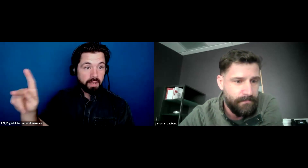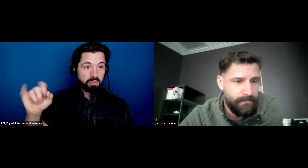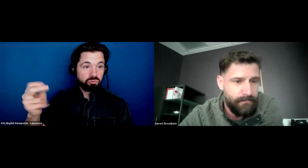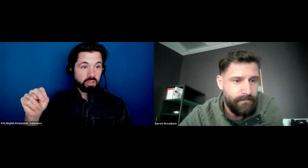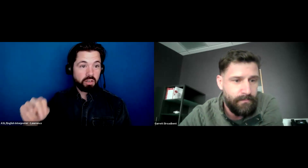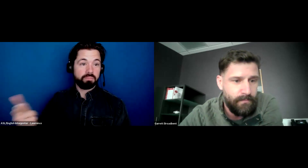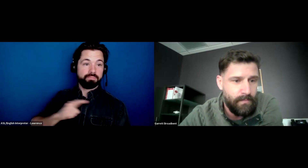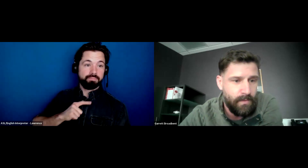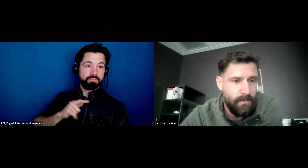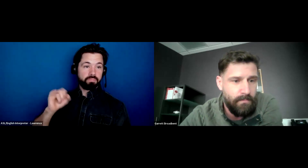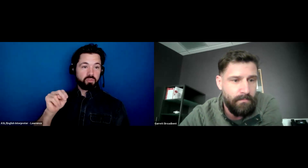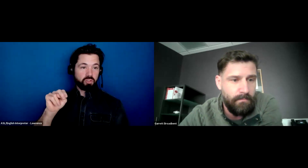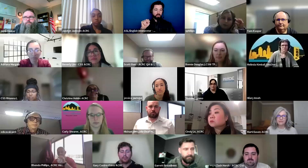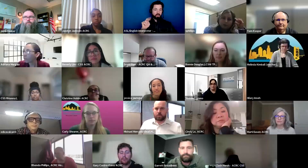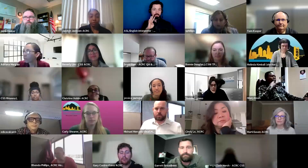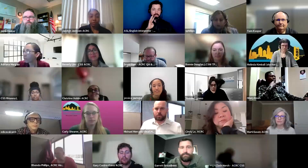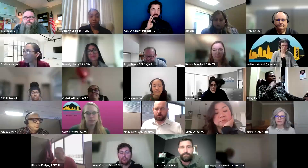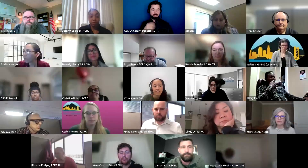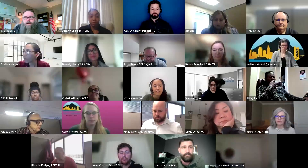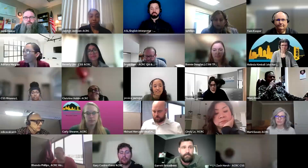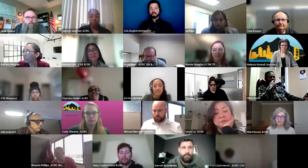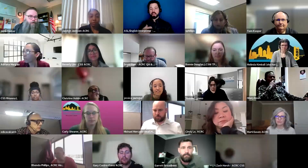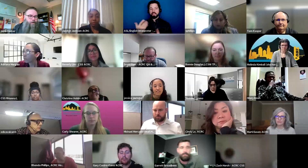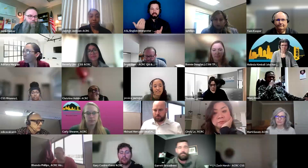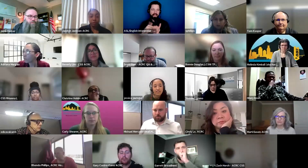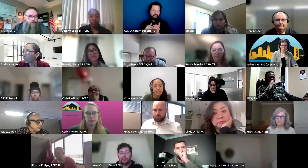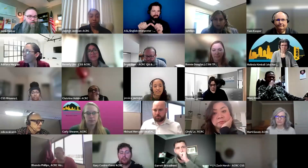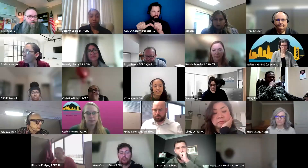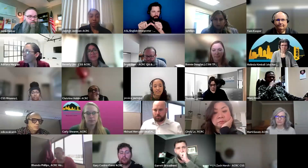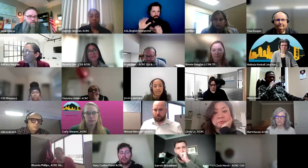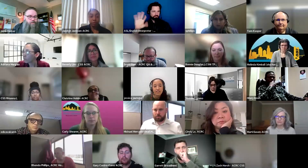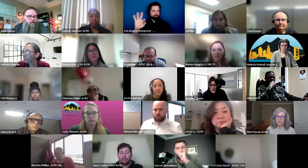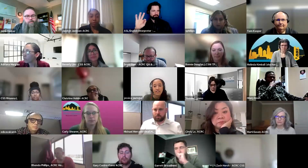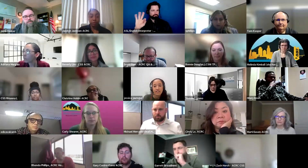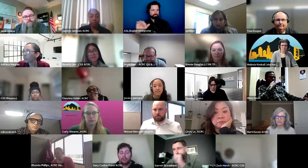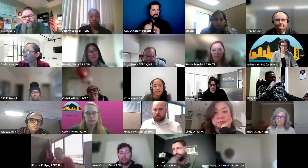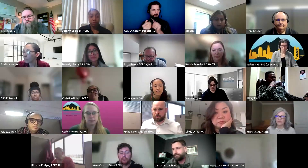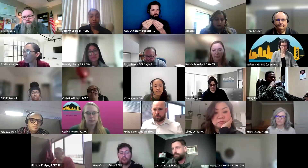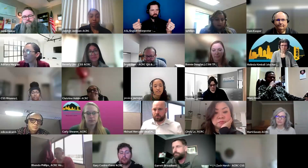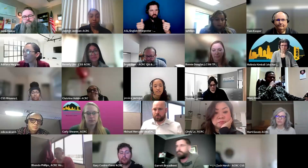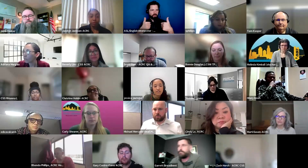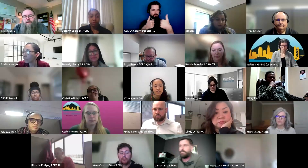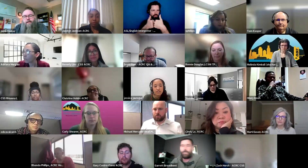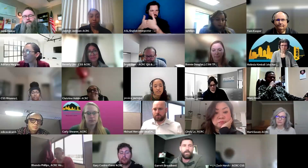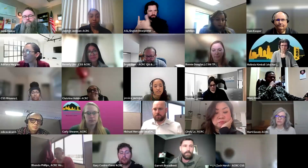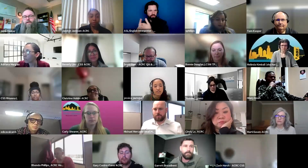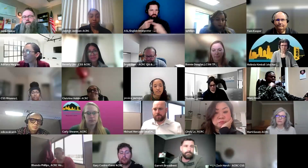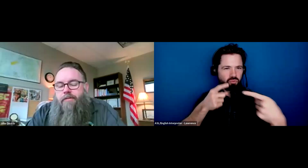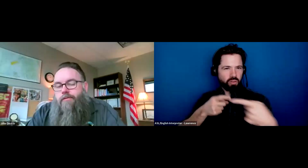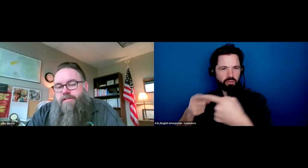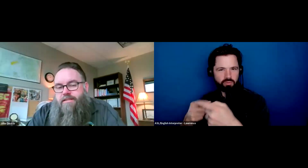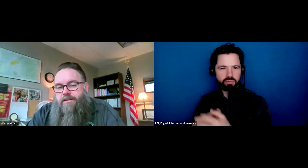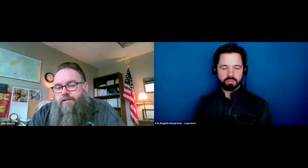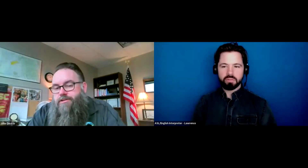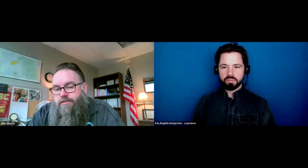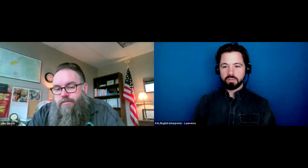Just as a, just kind of a continued plug for this type of way of solving and challenges that we face is that being able to